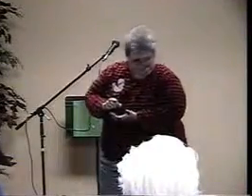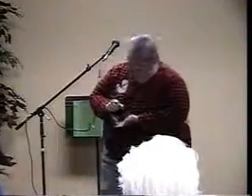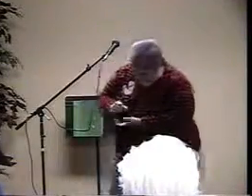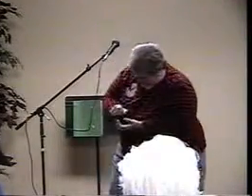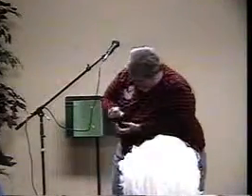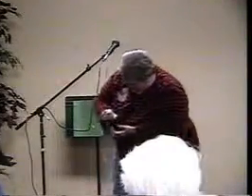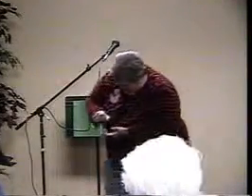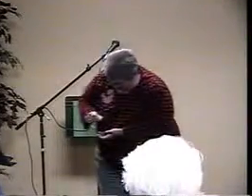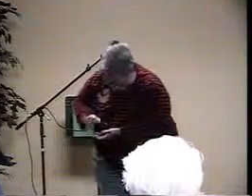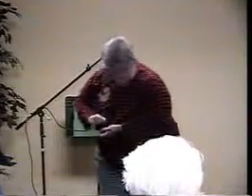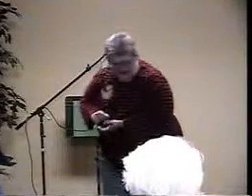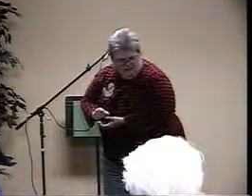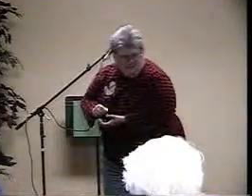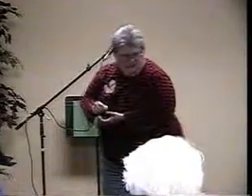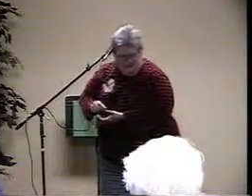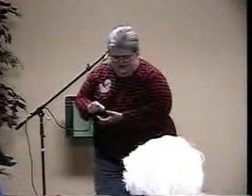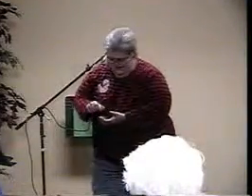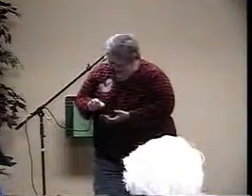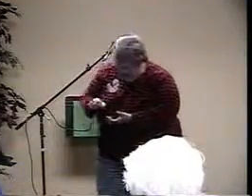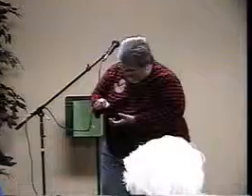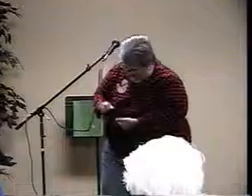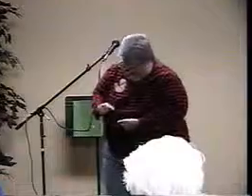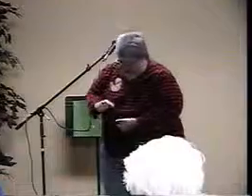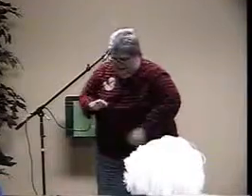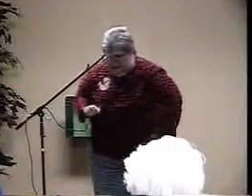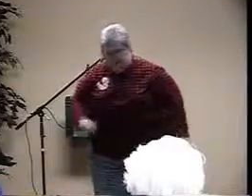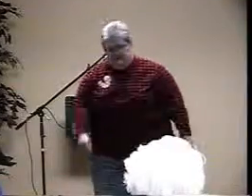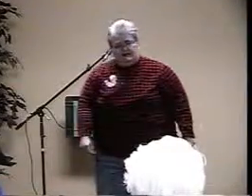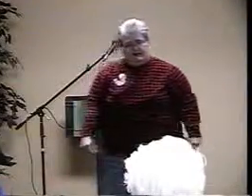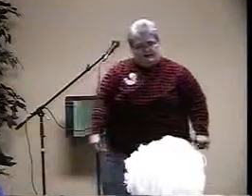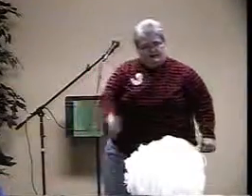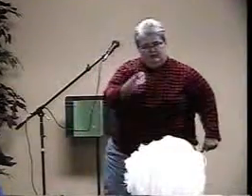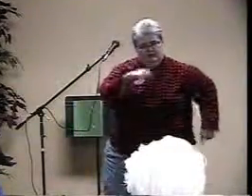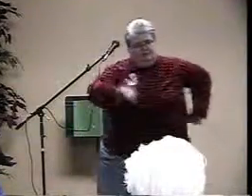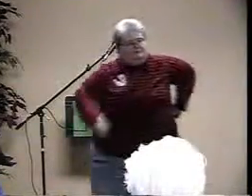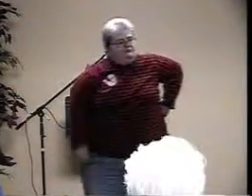at Po' Boy and he'd write something down. He'd look again and write something down. And he said, I'll tell you what,